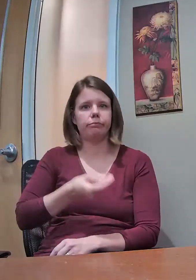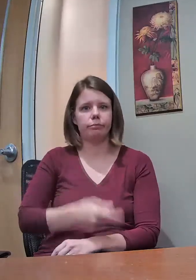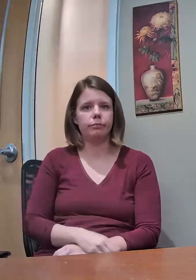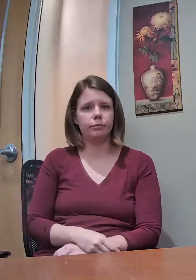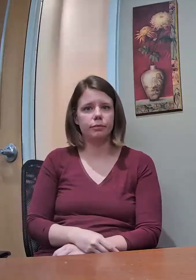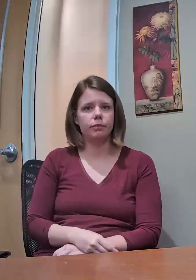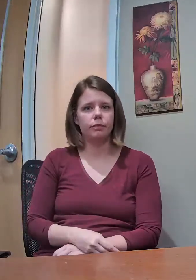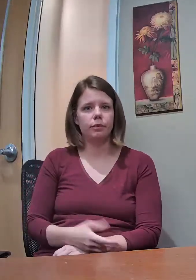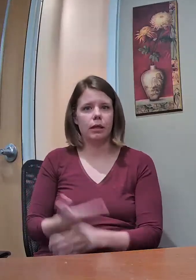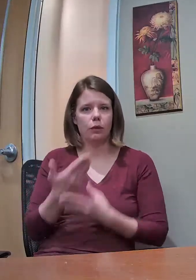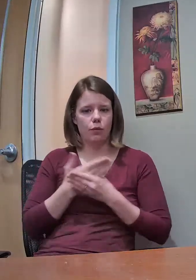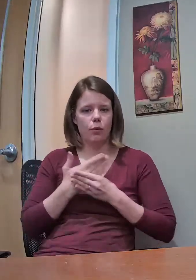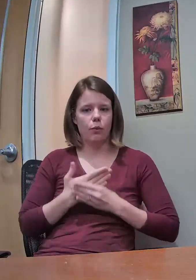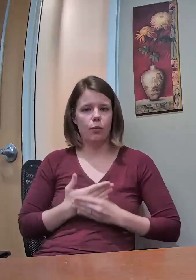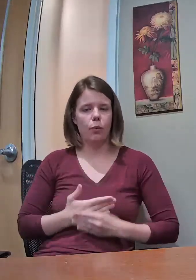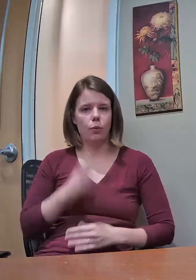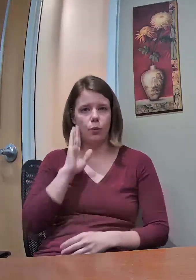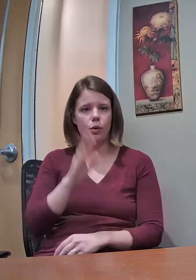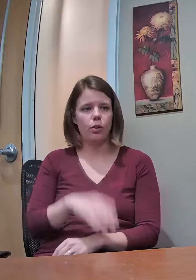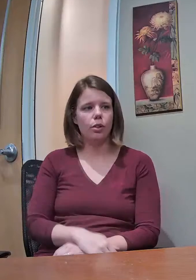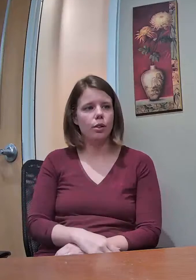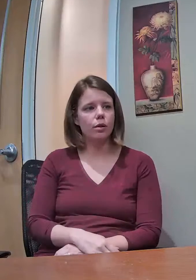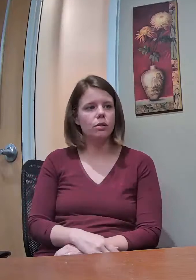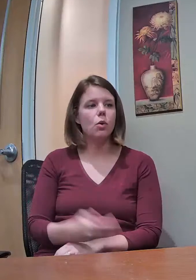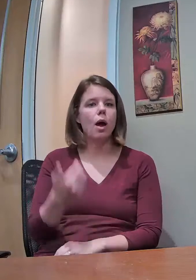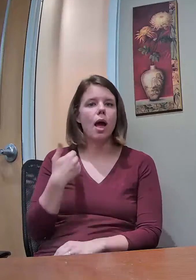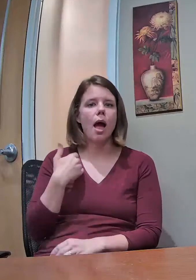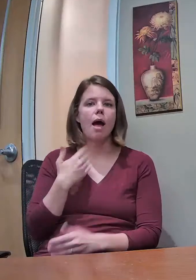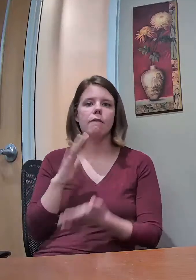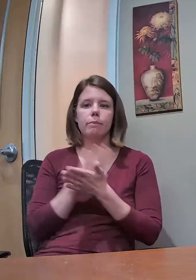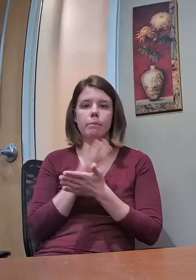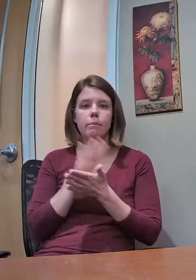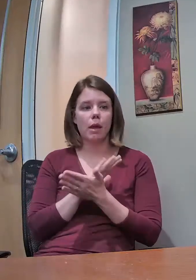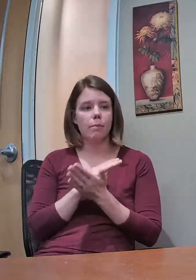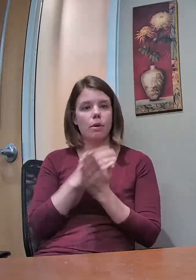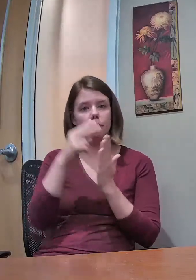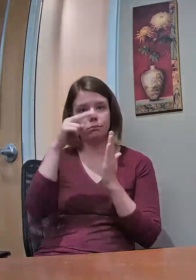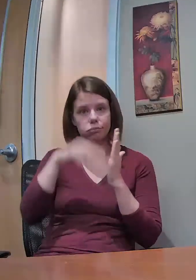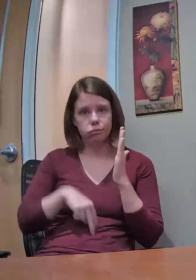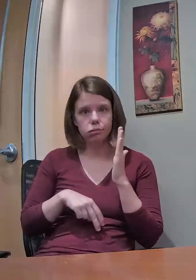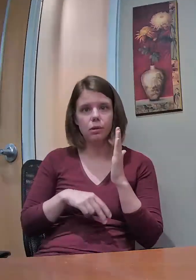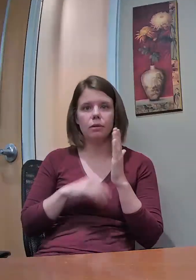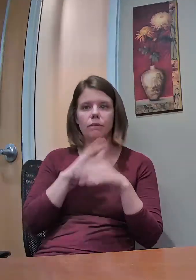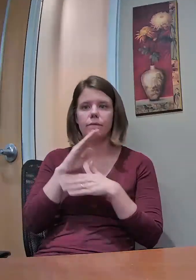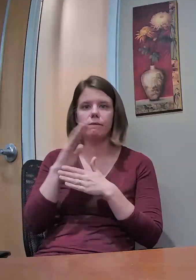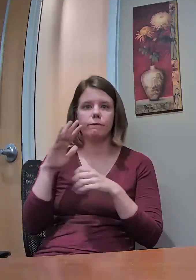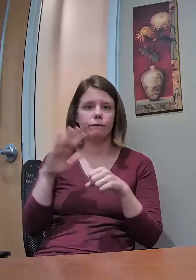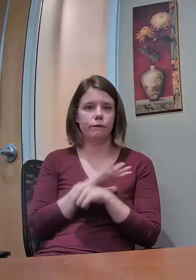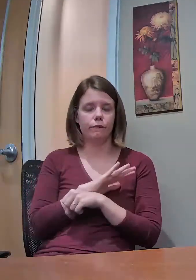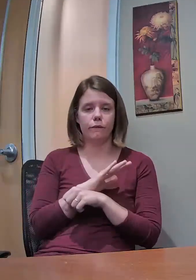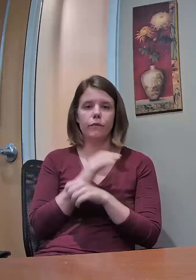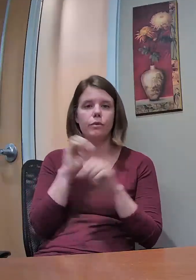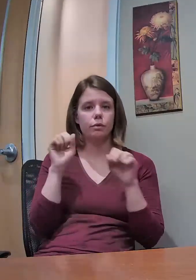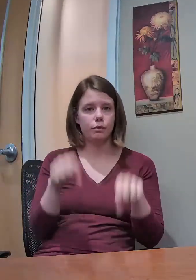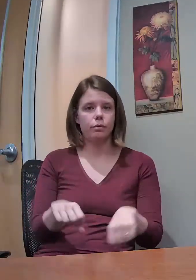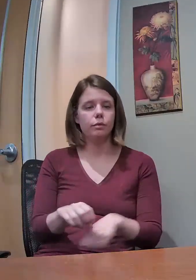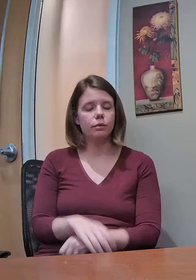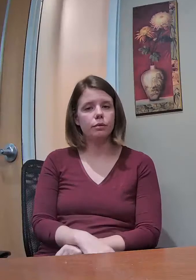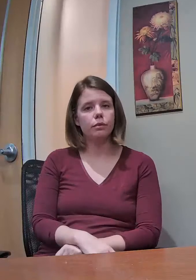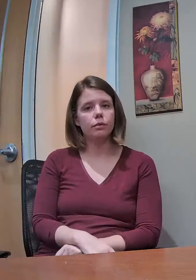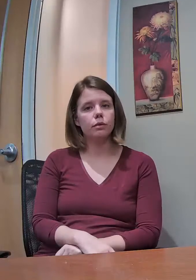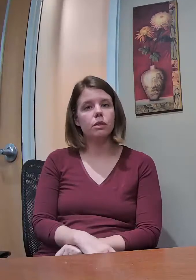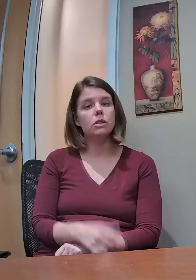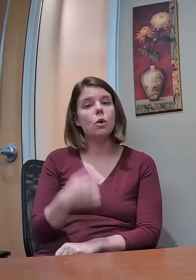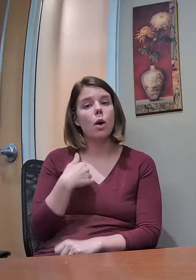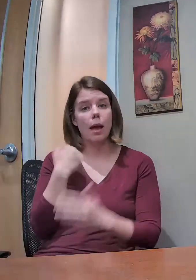covers it. And of course, we've got all kinds of appendices that you can read up on. So I will be we'll be emailing this